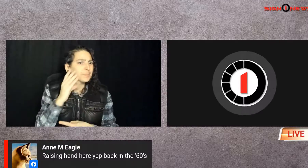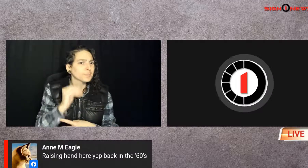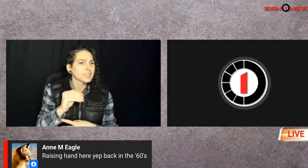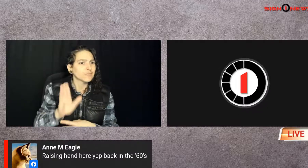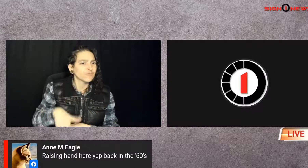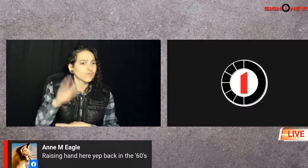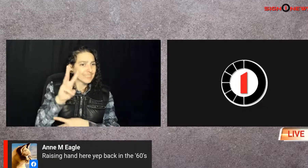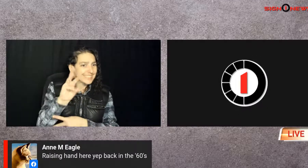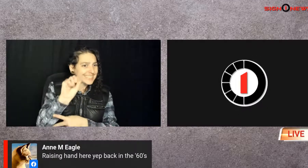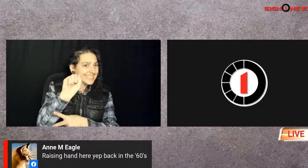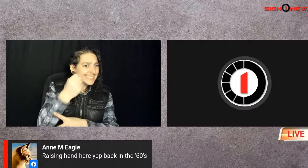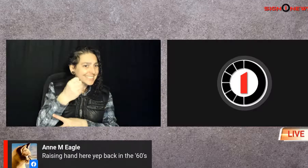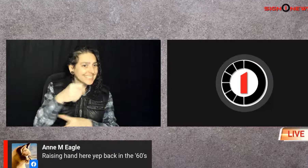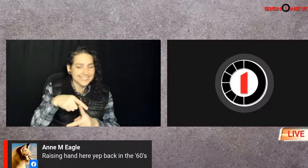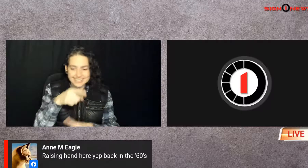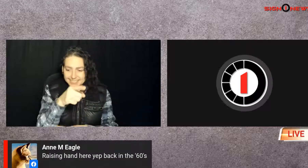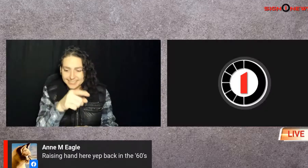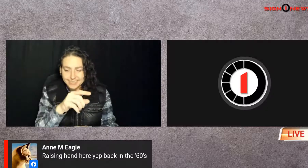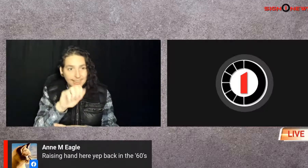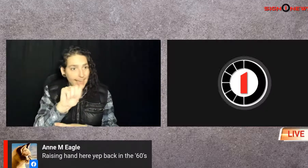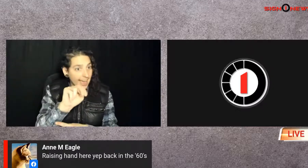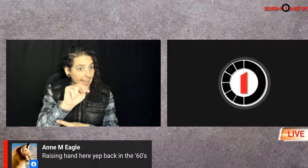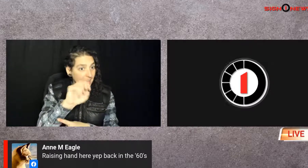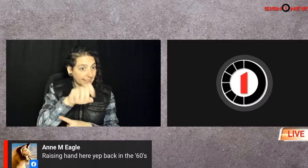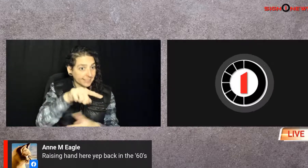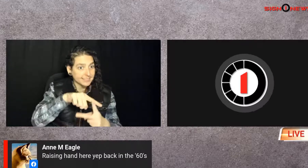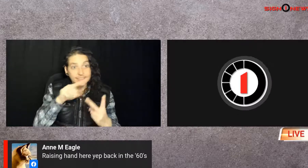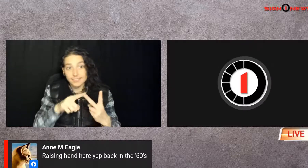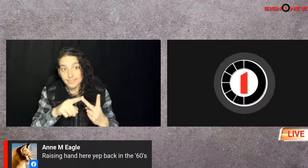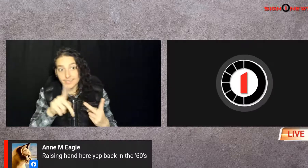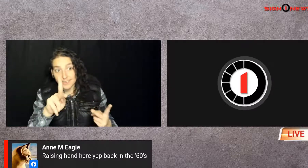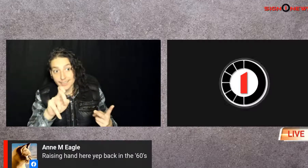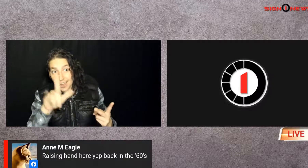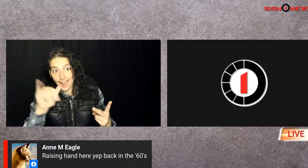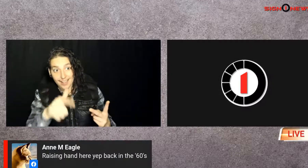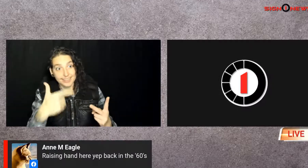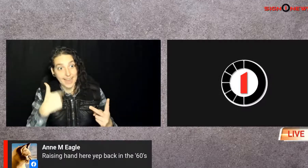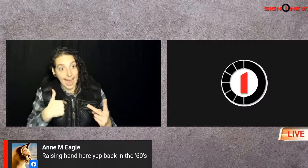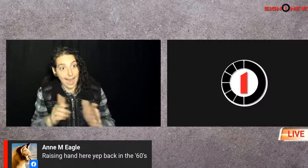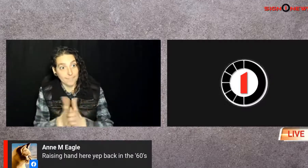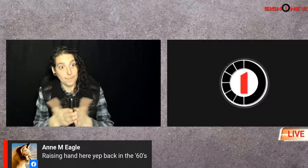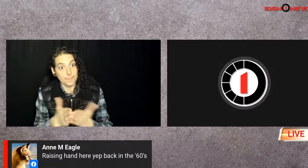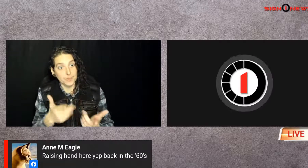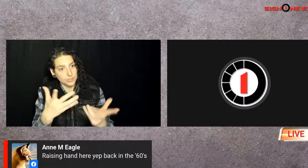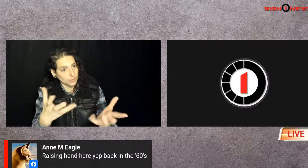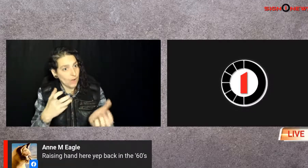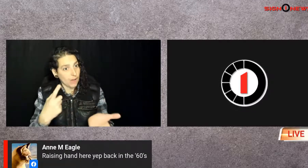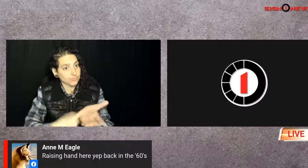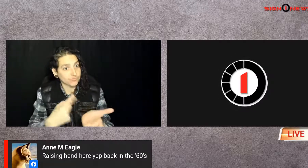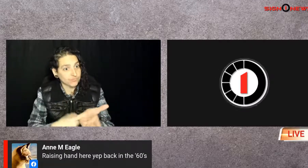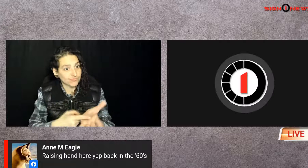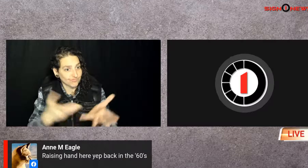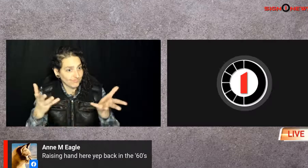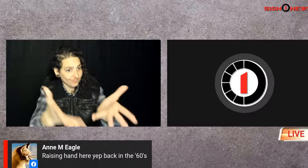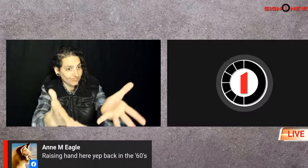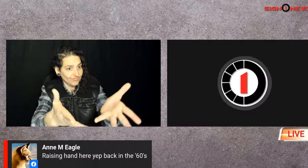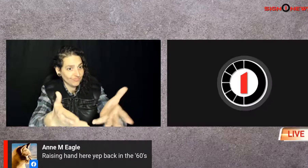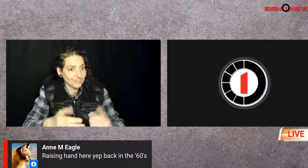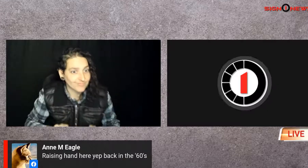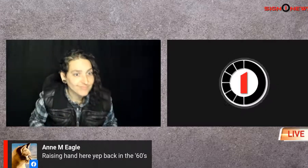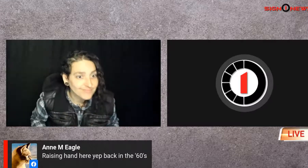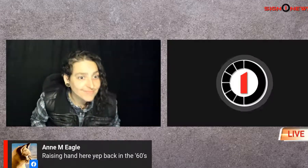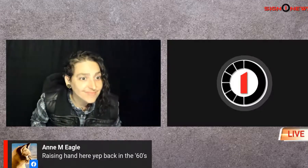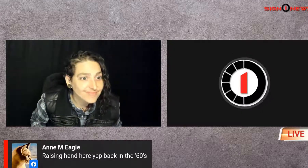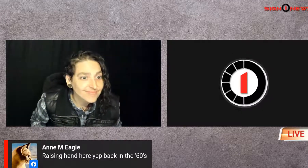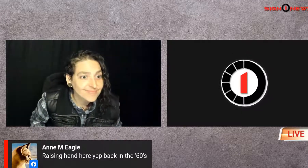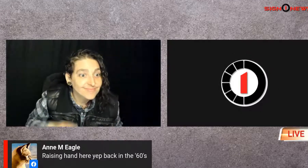Kelly Billy, can you share your experience with us from the 60s and Eagle? Or Kelly, and you have the book, you want to